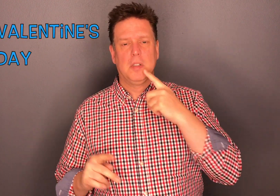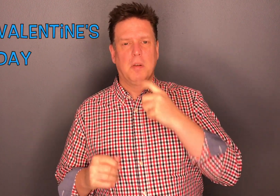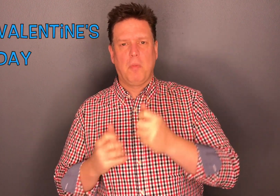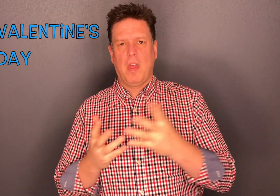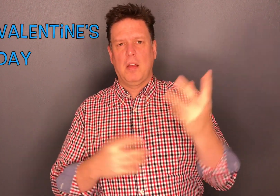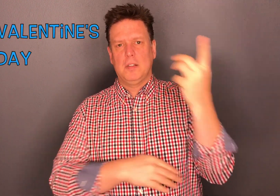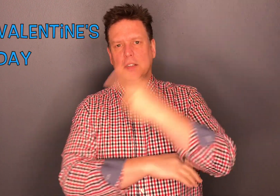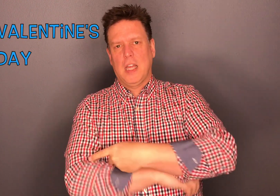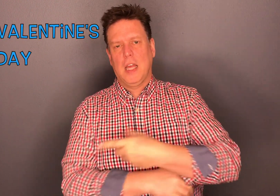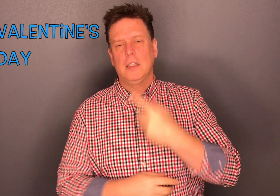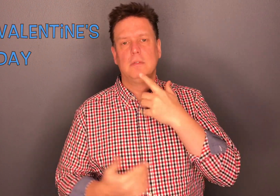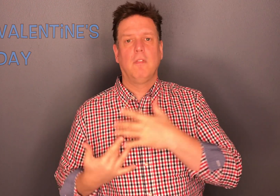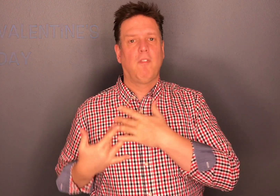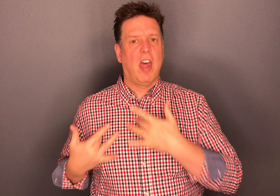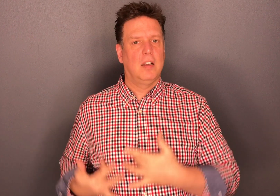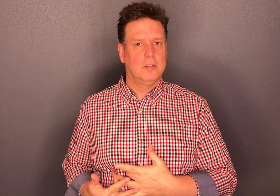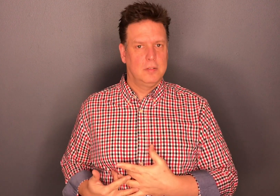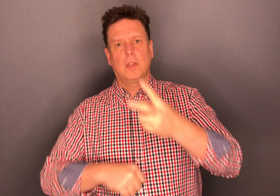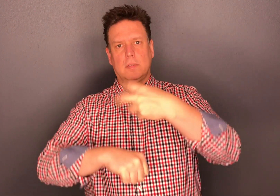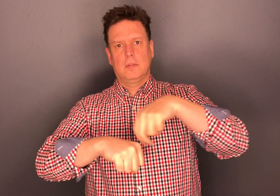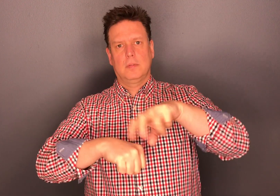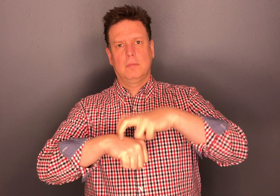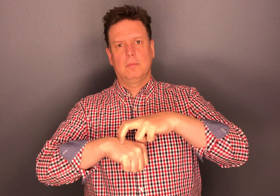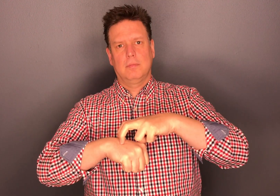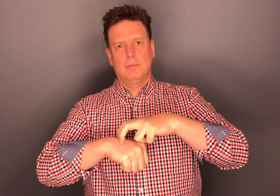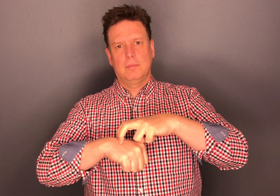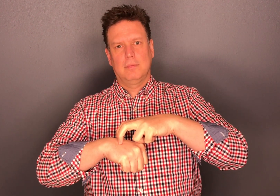Sometimes people use it without saying day.